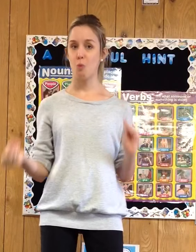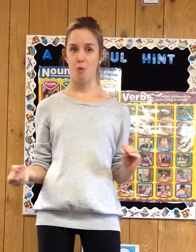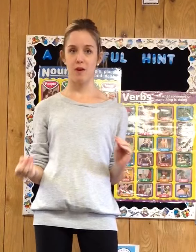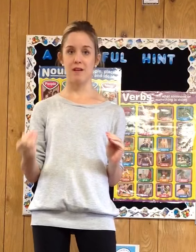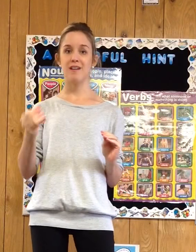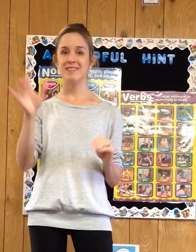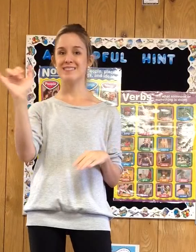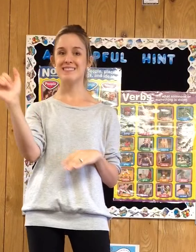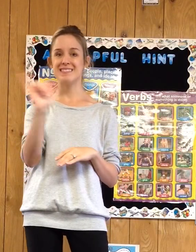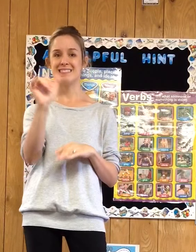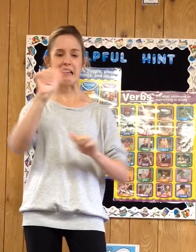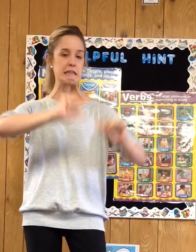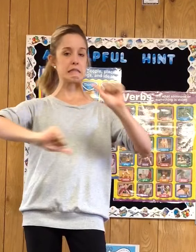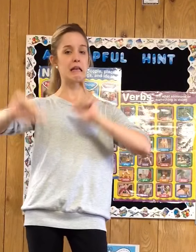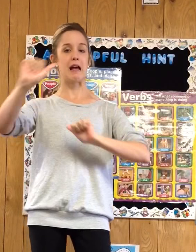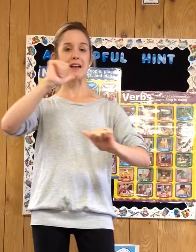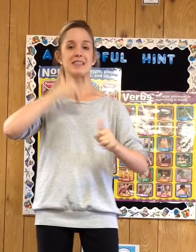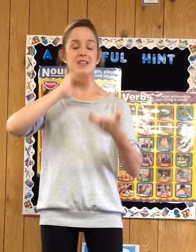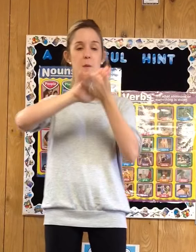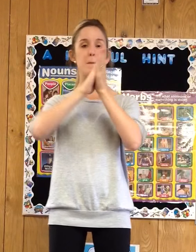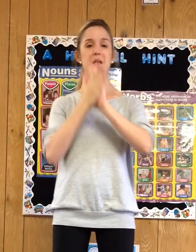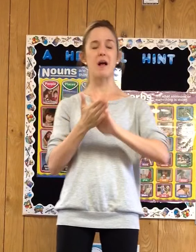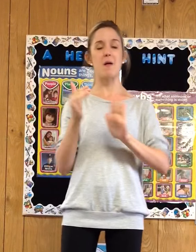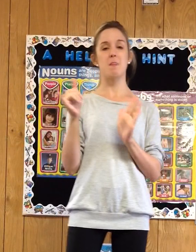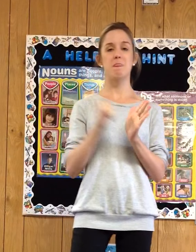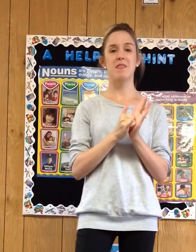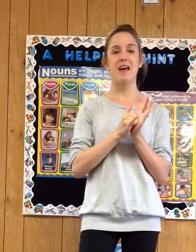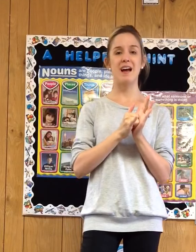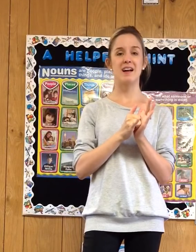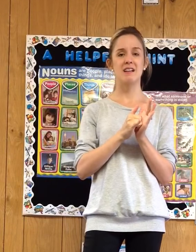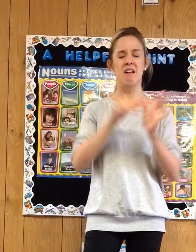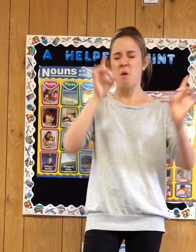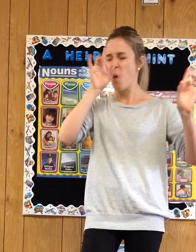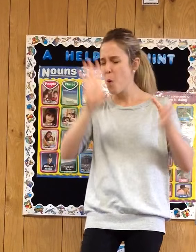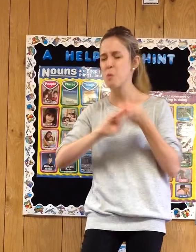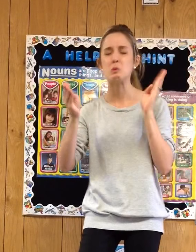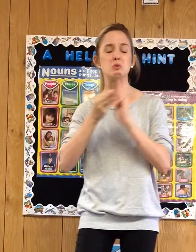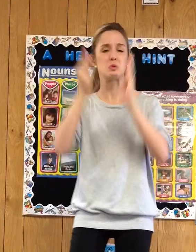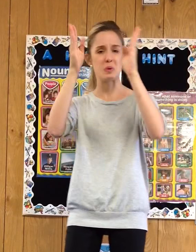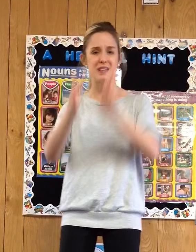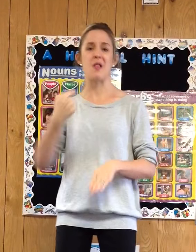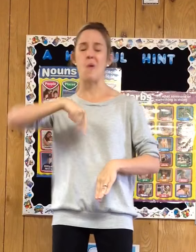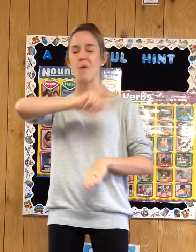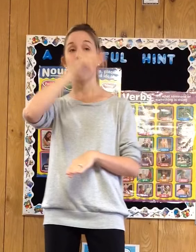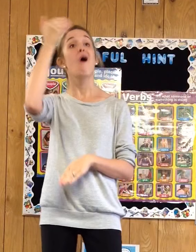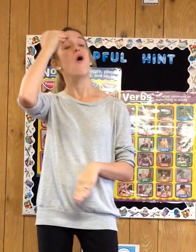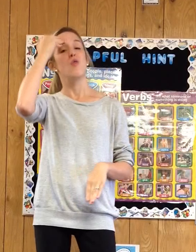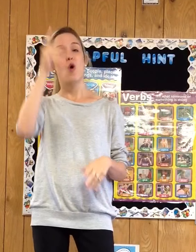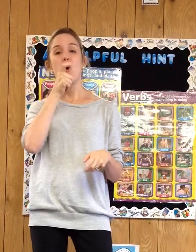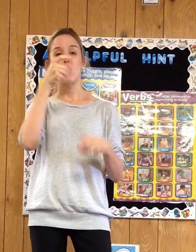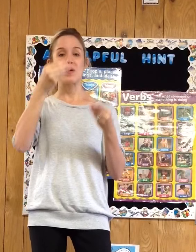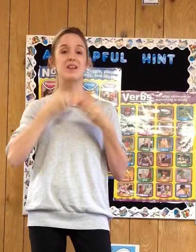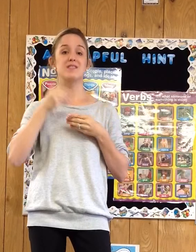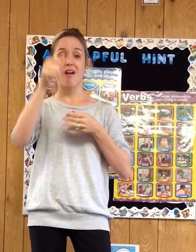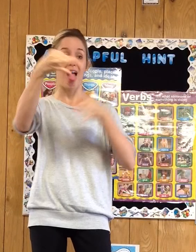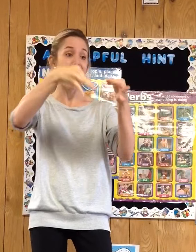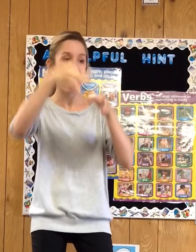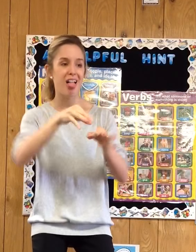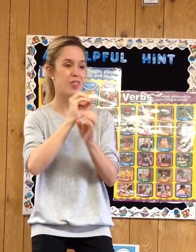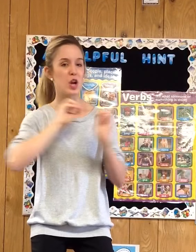like science has become that horrible storyteller that we all know, who gives us all the details nobody cares about.